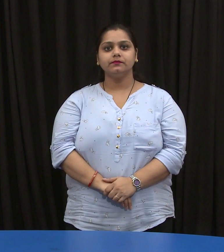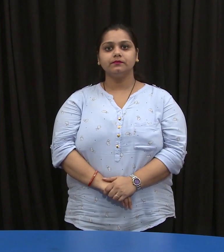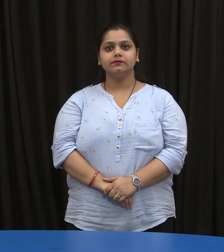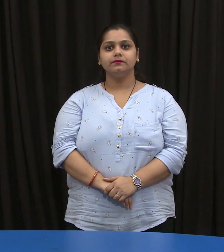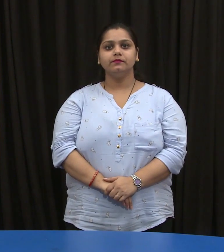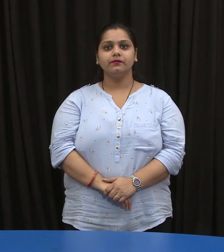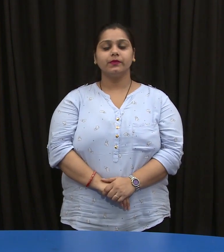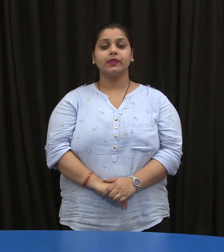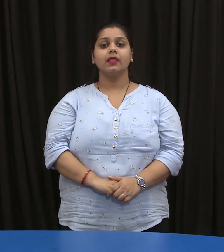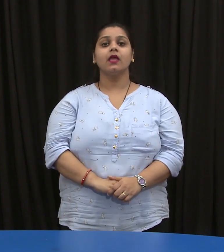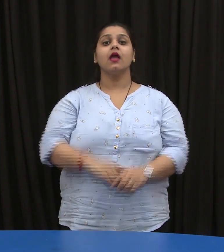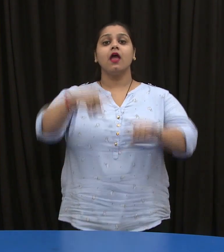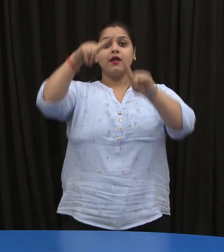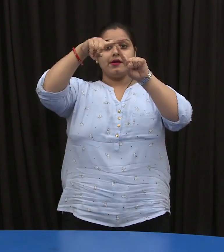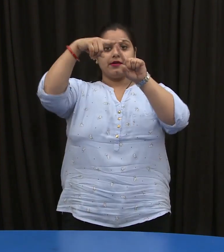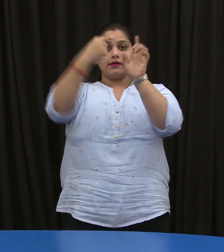Turn off computer.